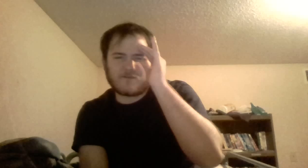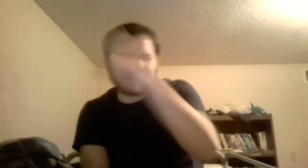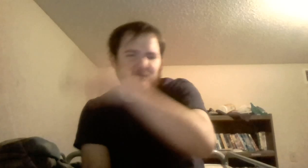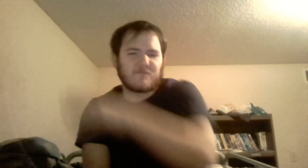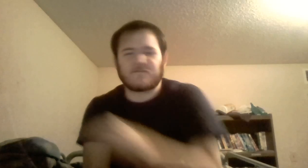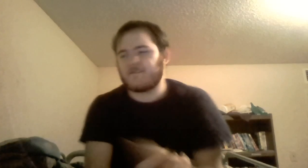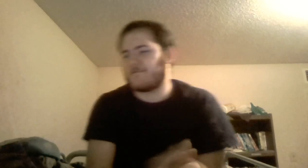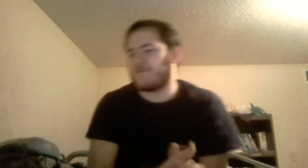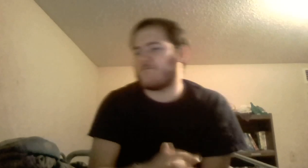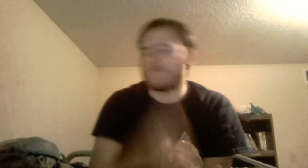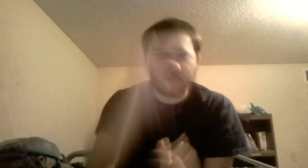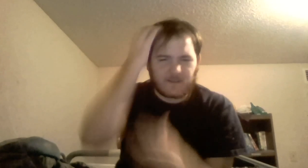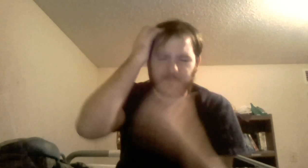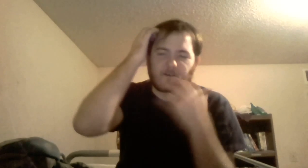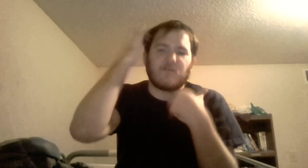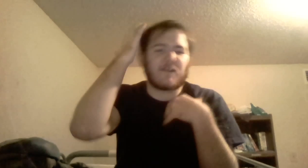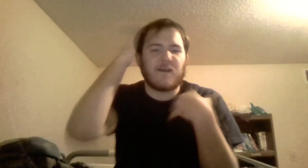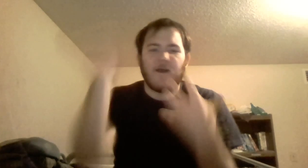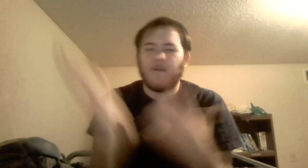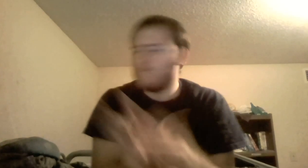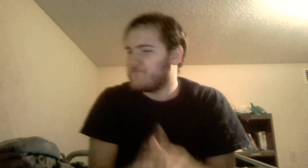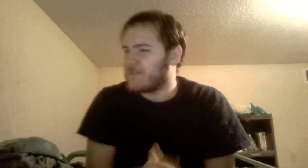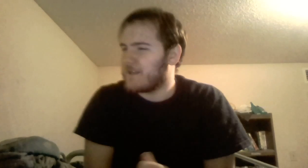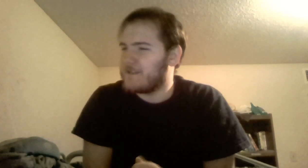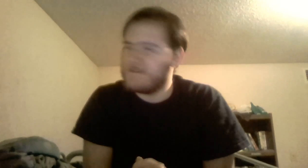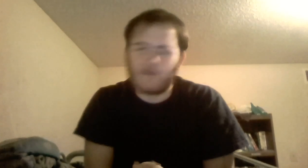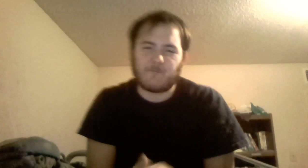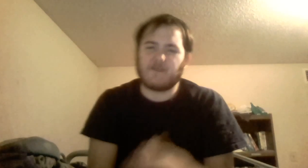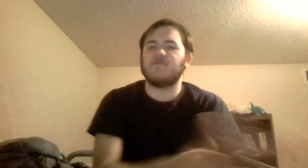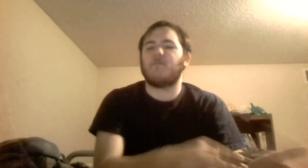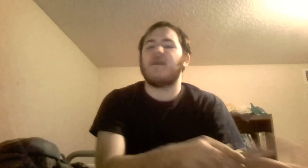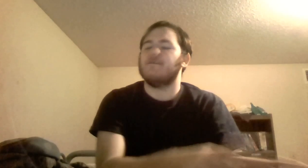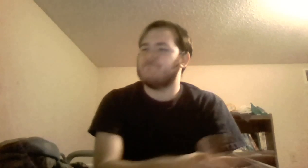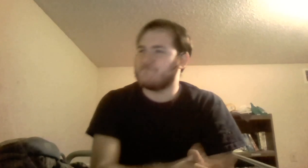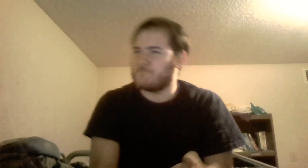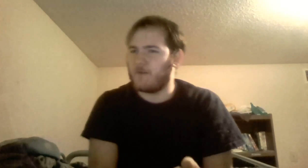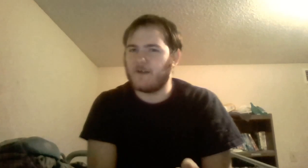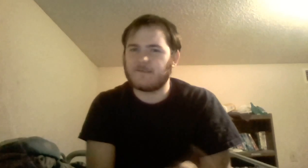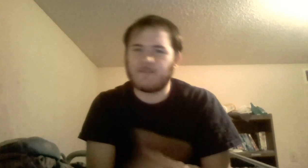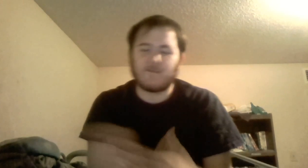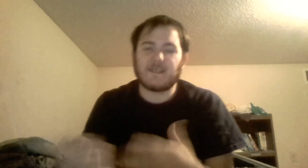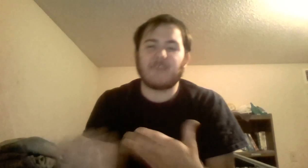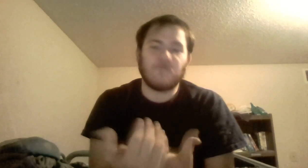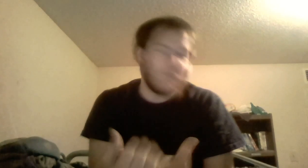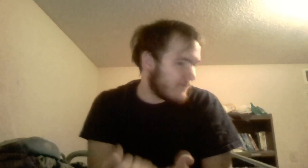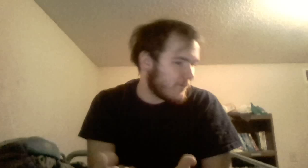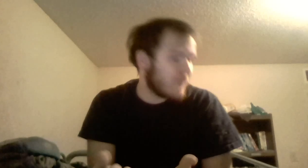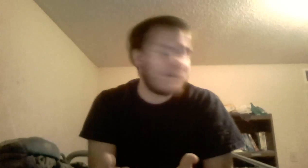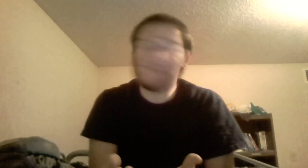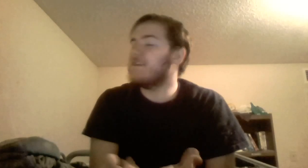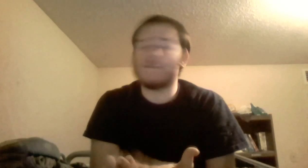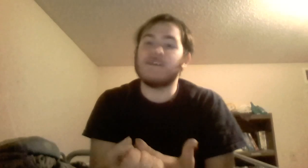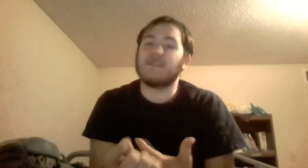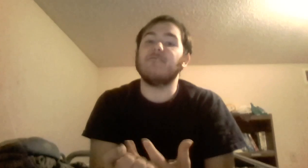look so, you're different, like, God, correct. I can't, I think, look, but then when he has to move, move in, he's, like, even